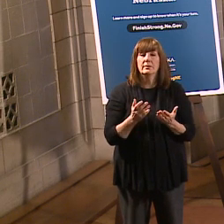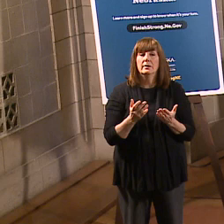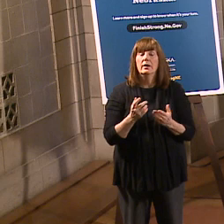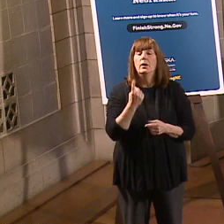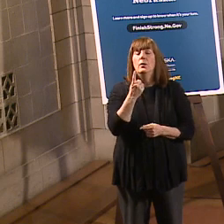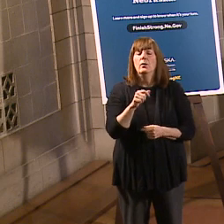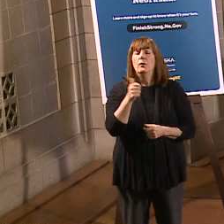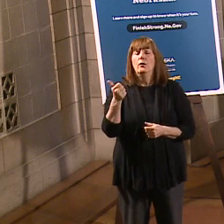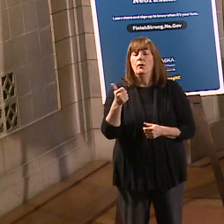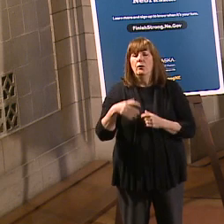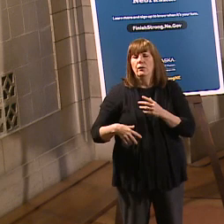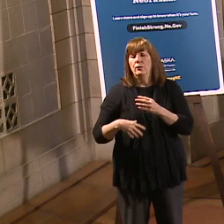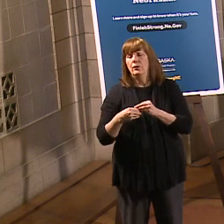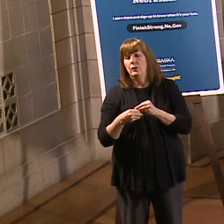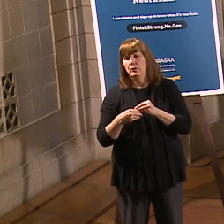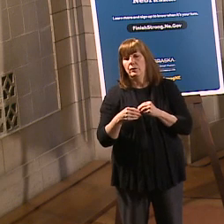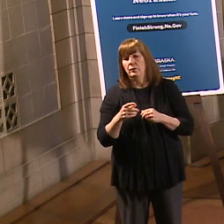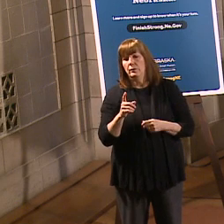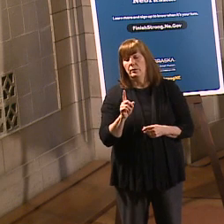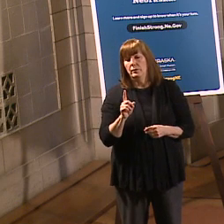just one other thing with regard to